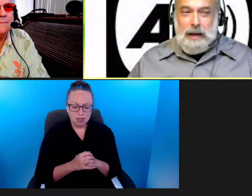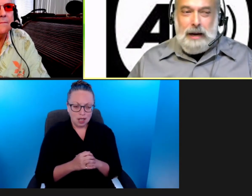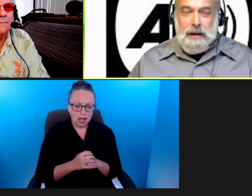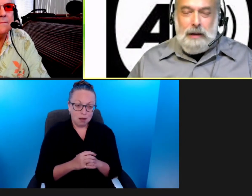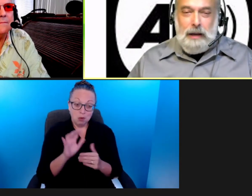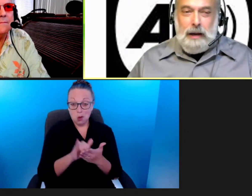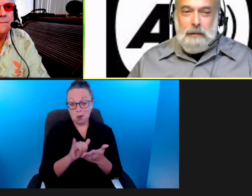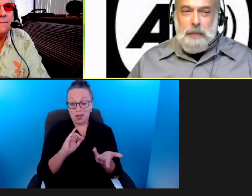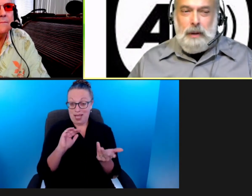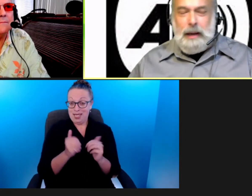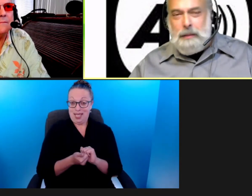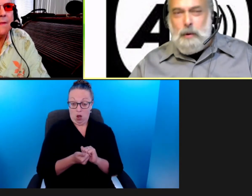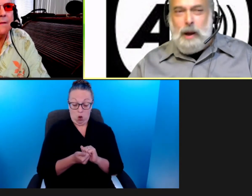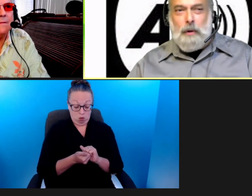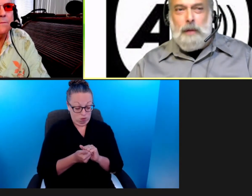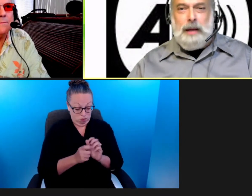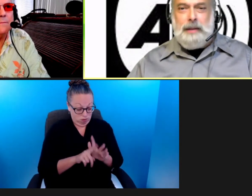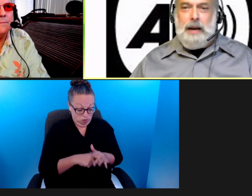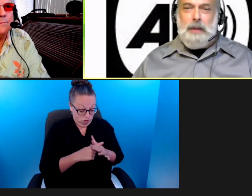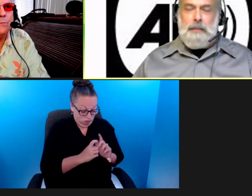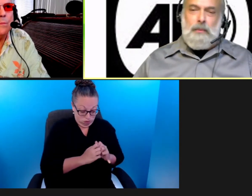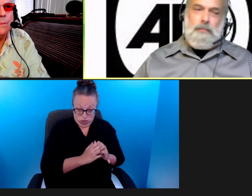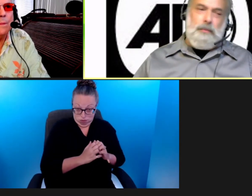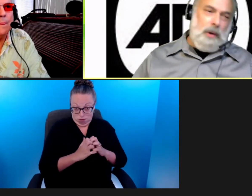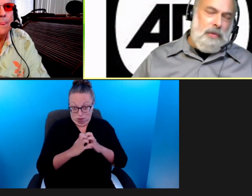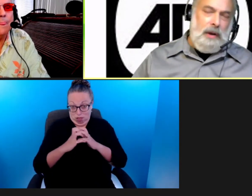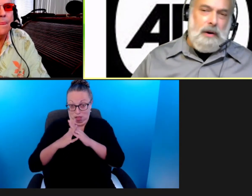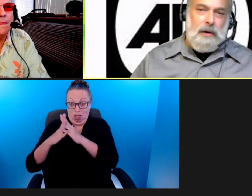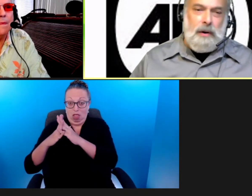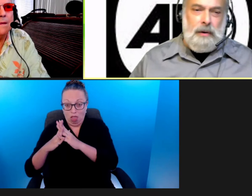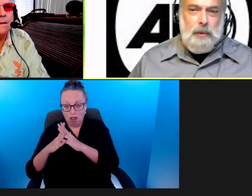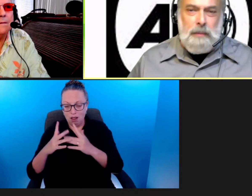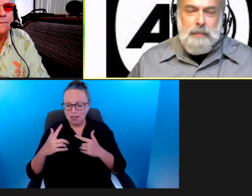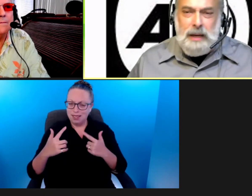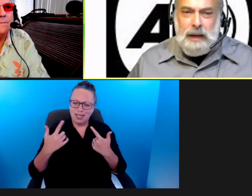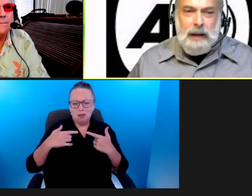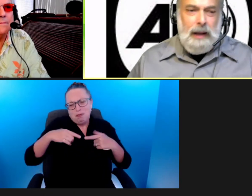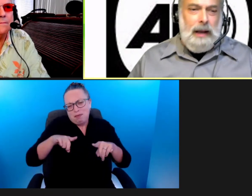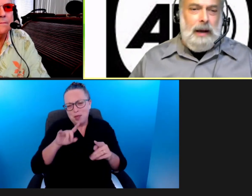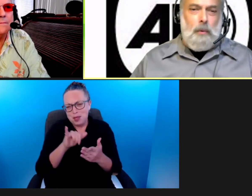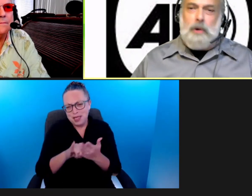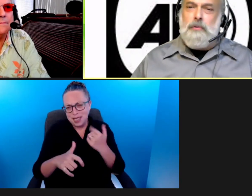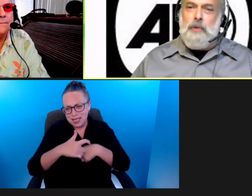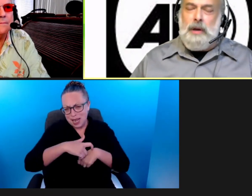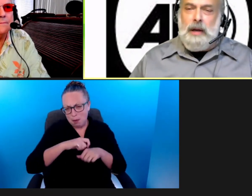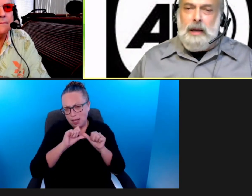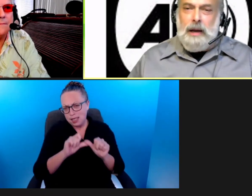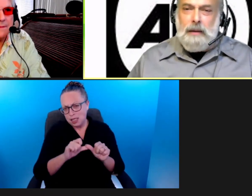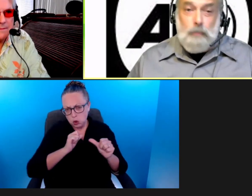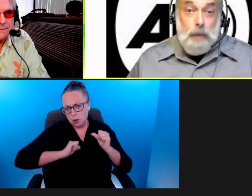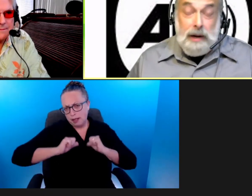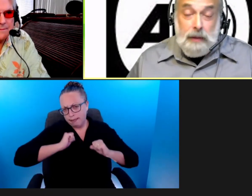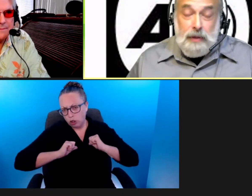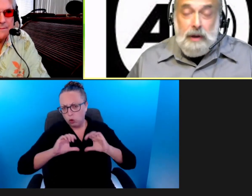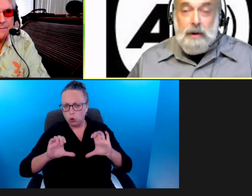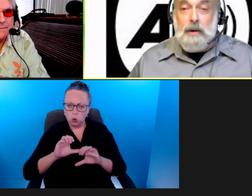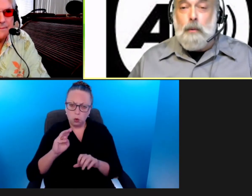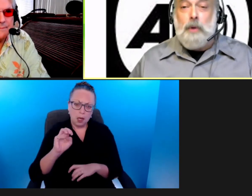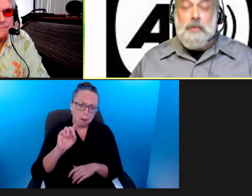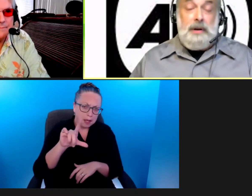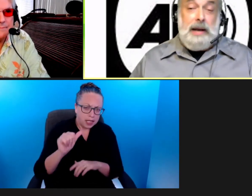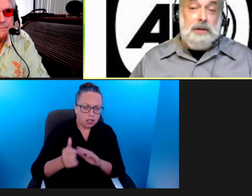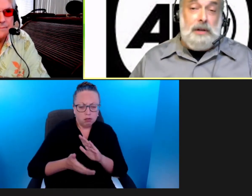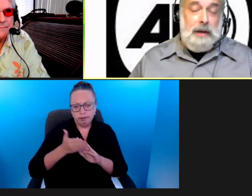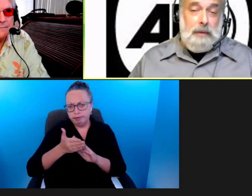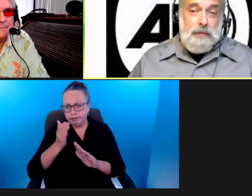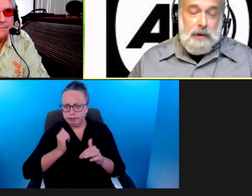how I kind of, and throughout all that time, I've been doing theater and doing media. Worked for running a theater. I worked